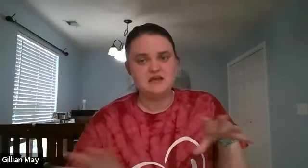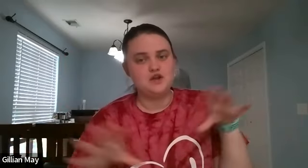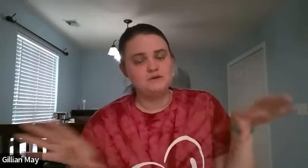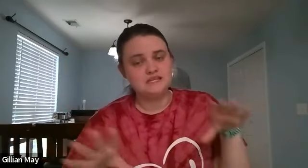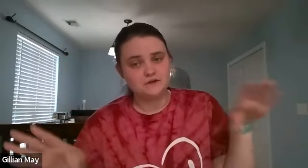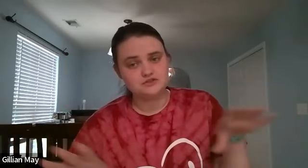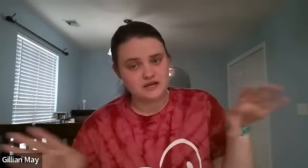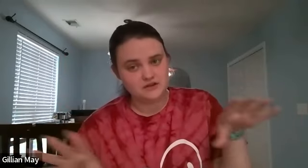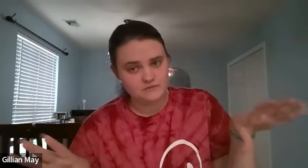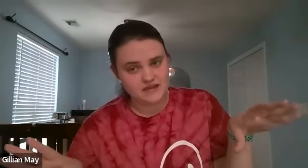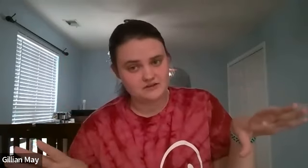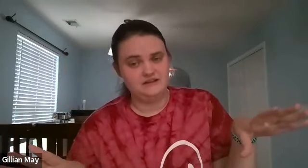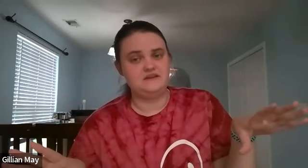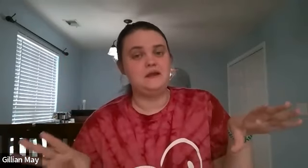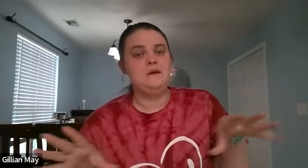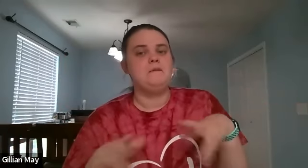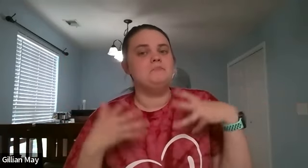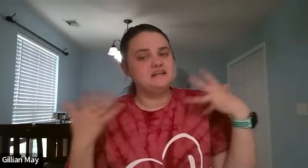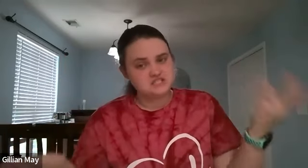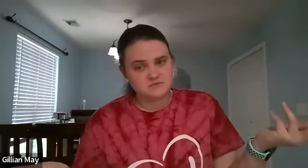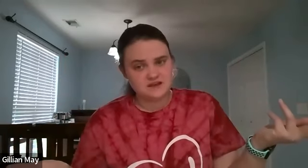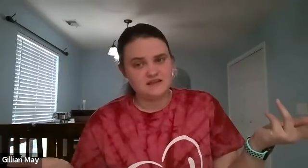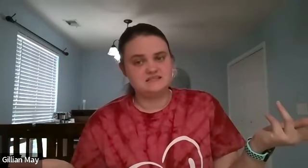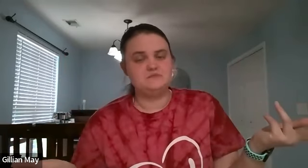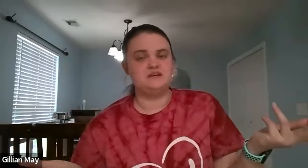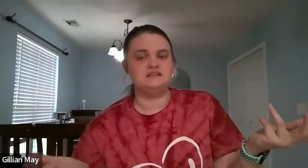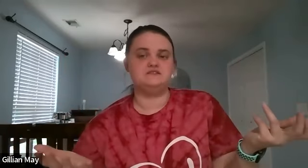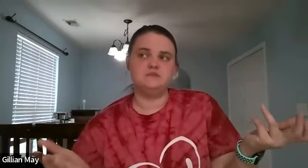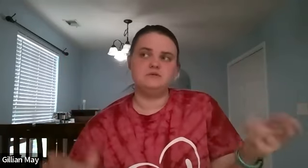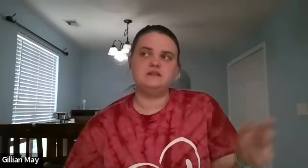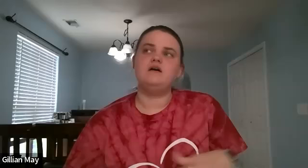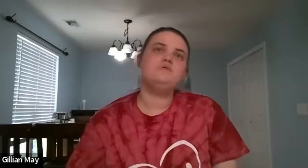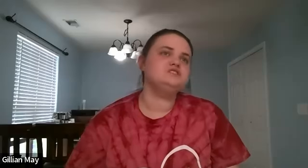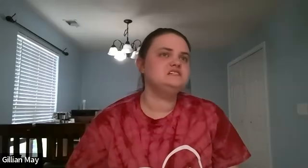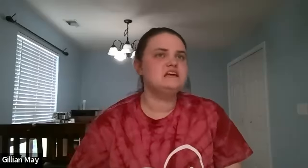no one's ever tried to call me out or anything, but it's just something I like to say because I know some people are like, oh, well, she said